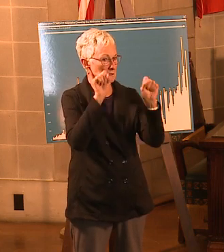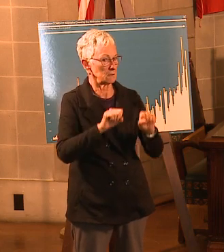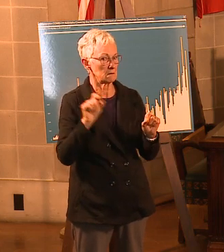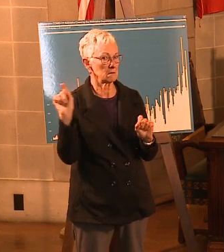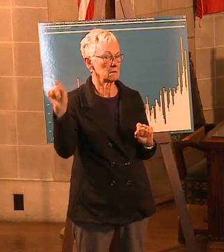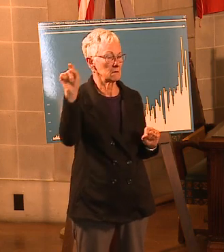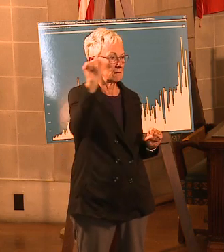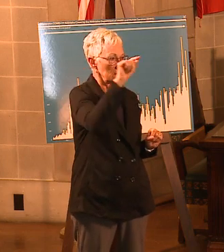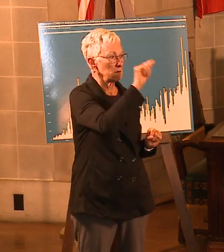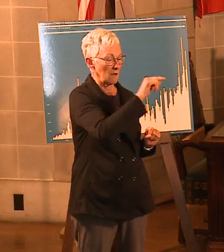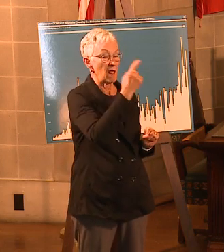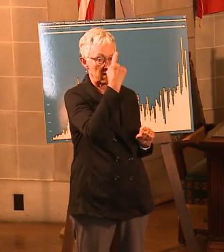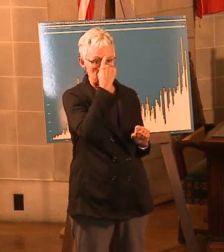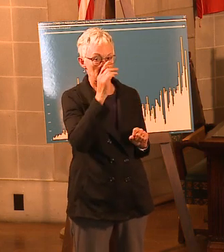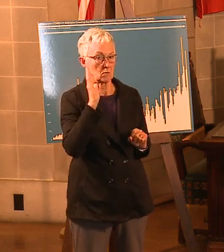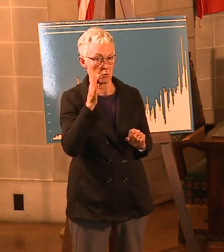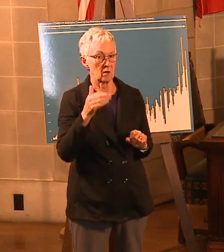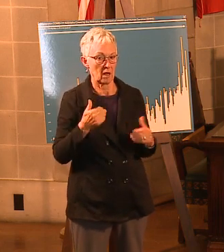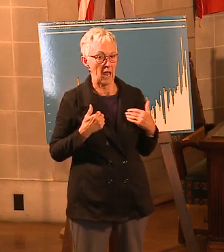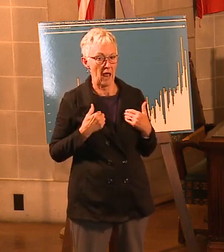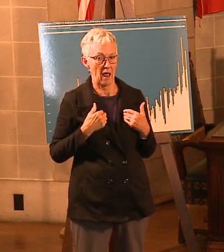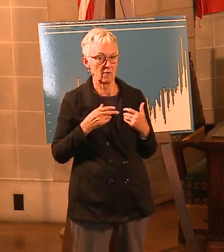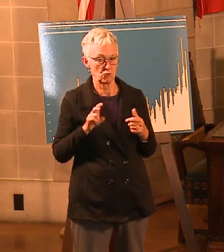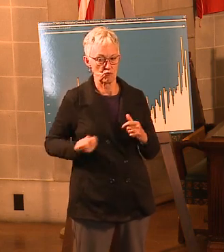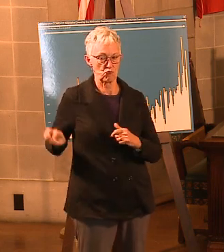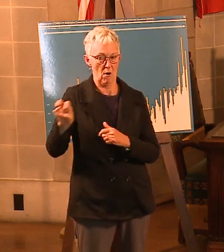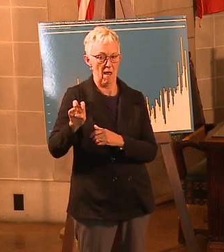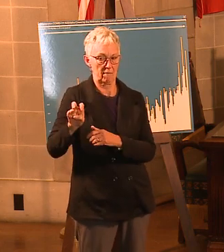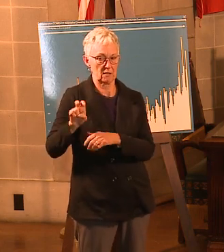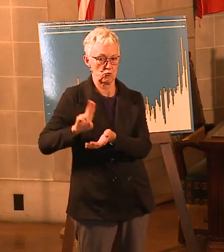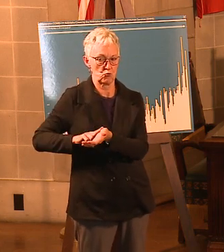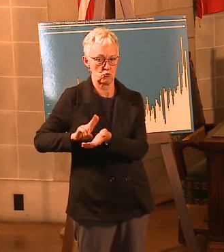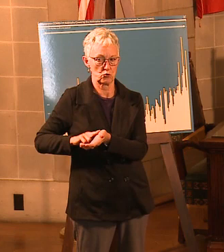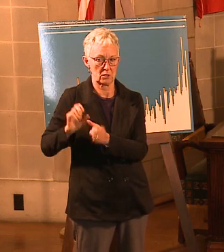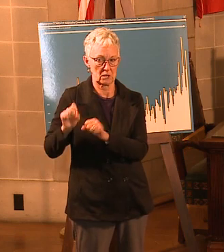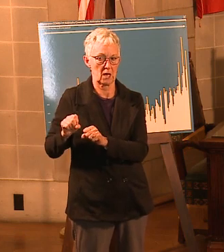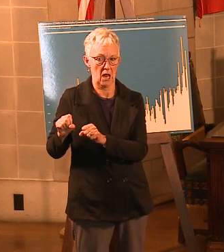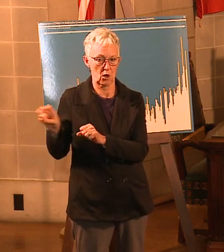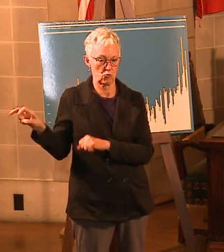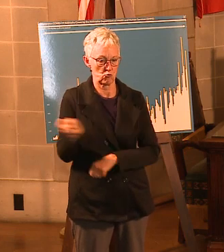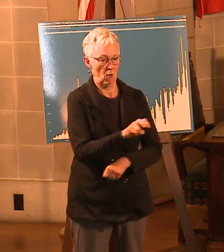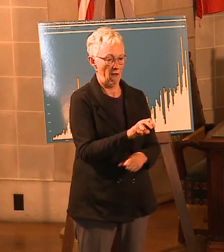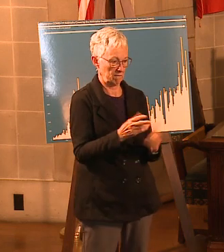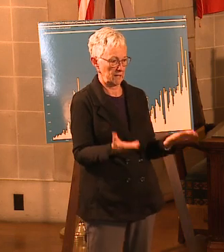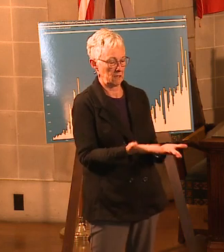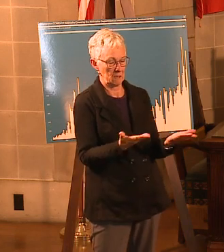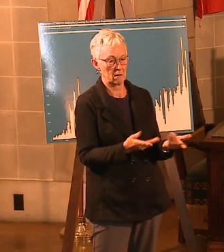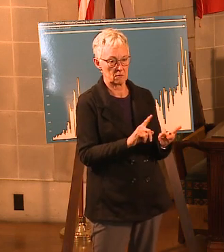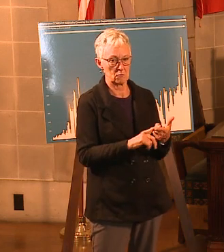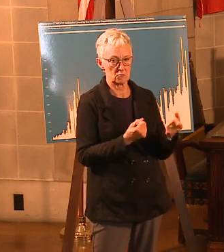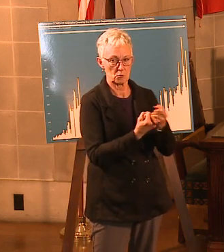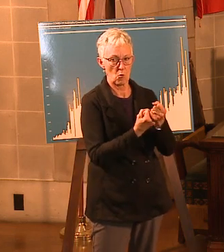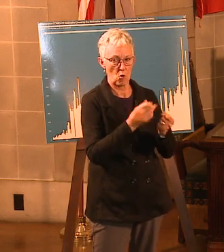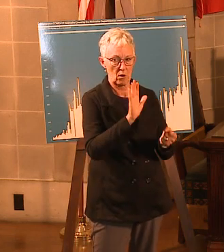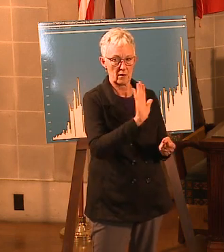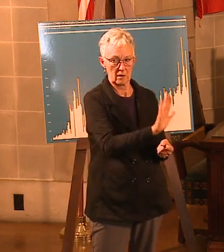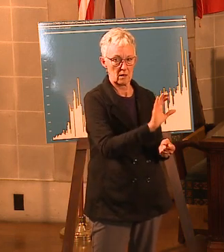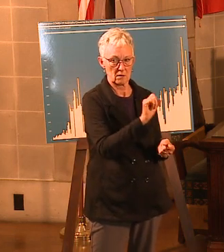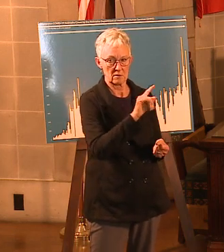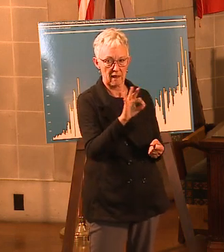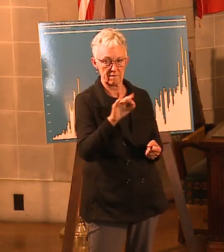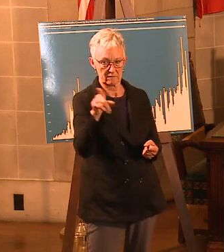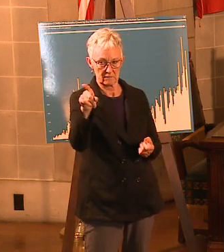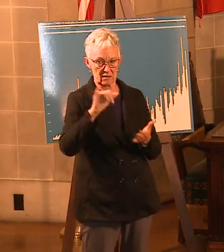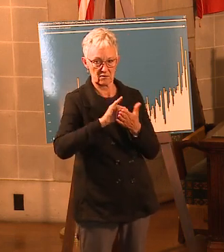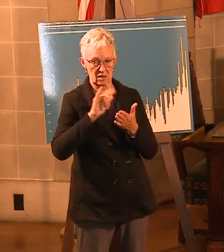that that's going to be possible to get these traveling nurses to come in and supplement what they're already doing with regard to their staffs. Given that's all the questions I have that have come